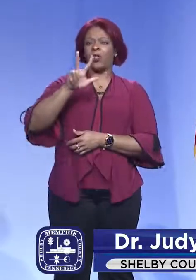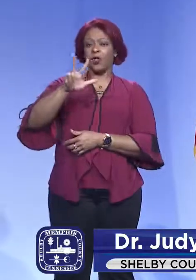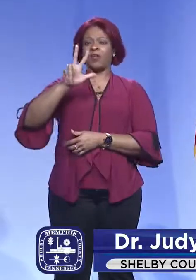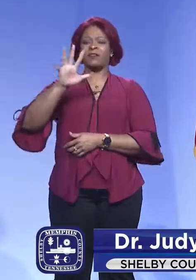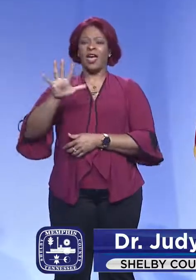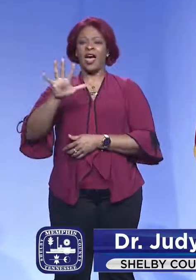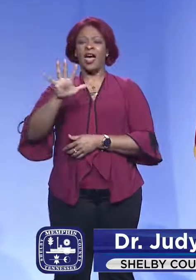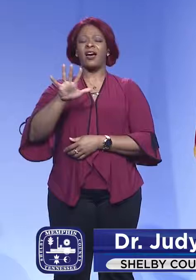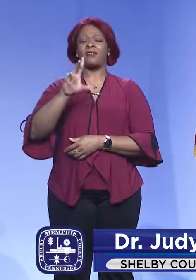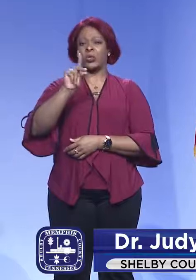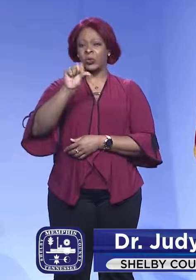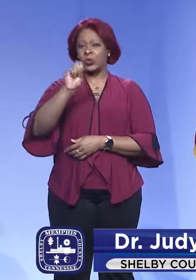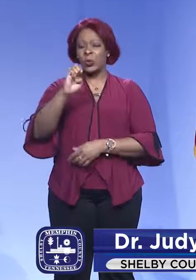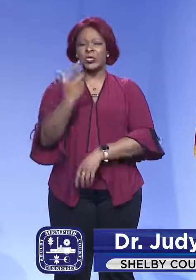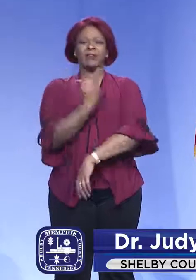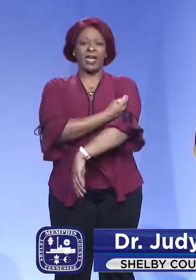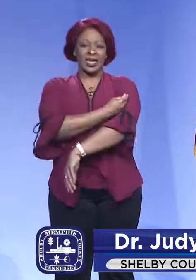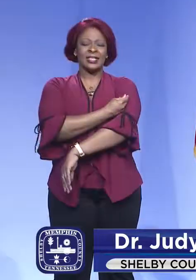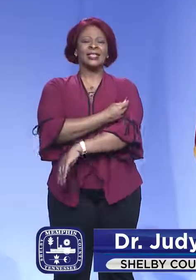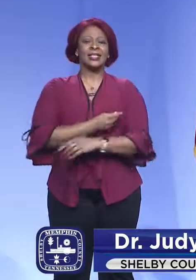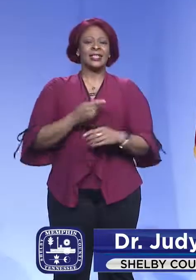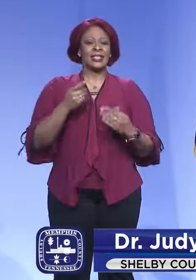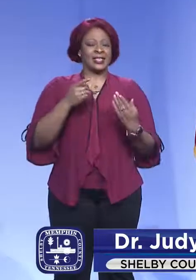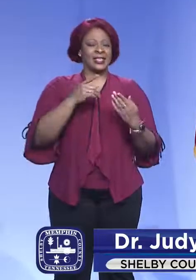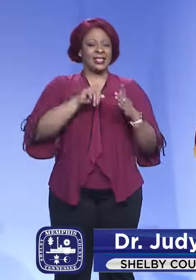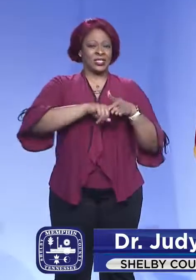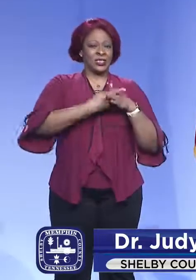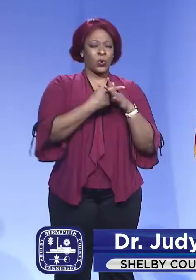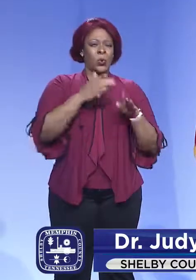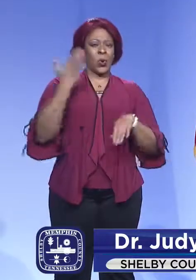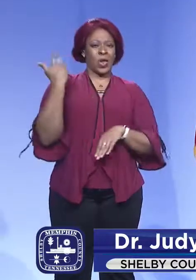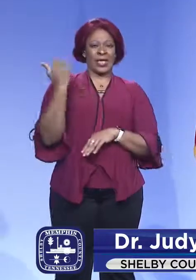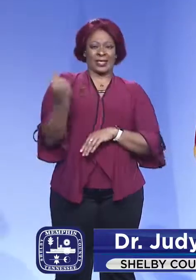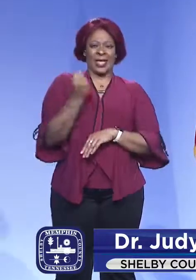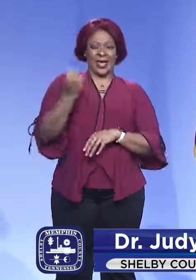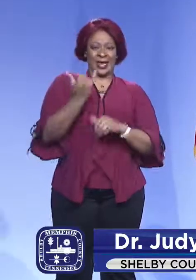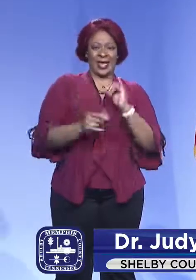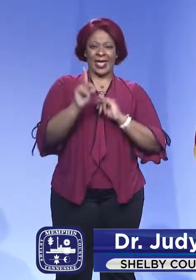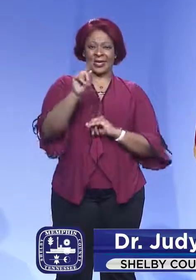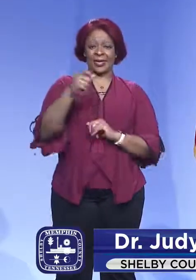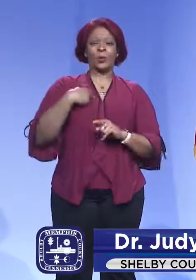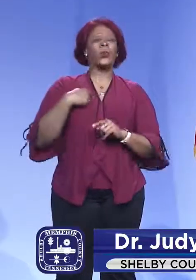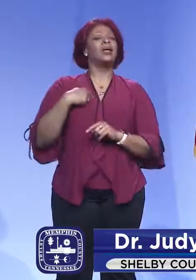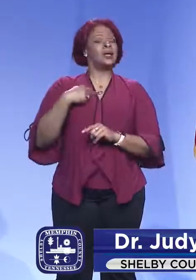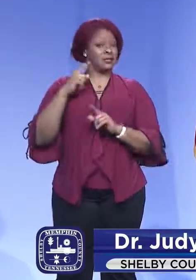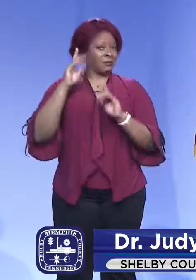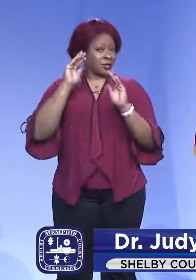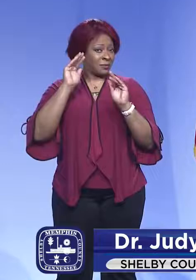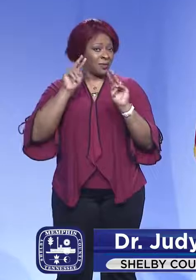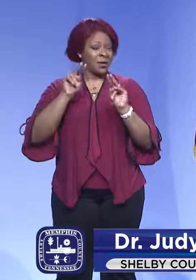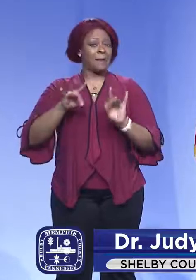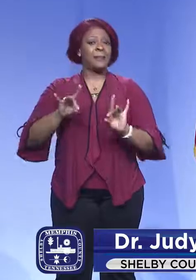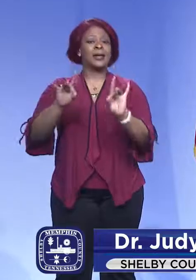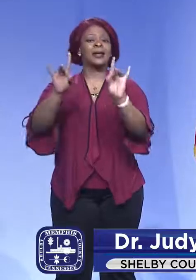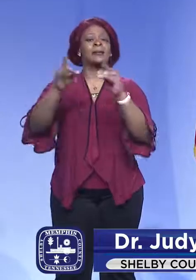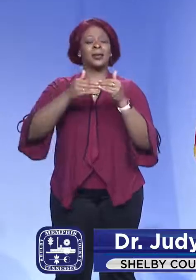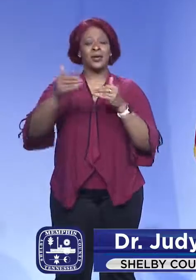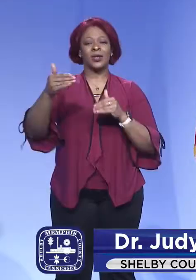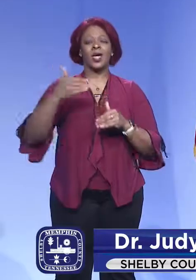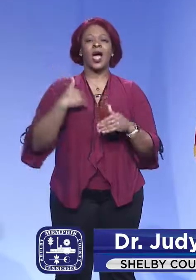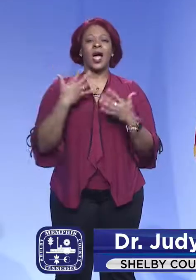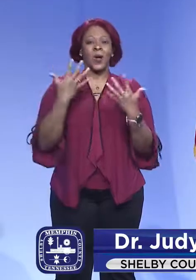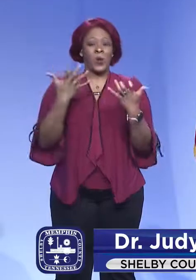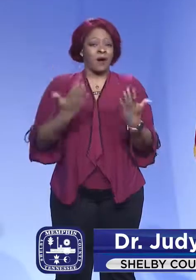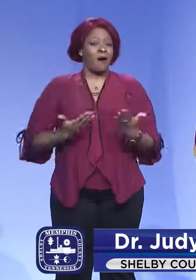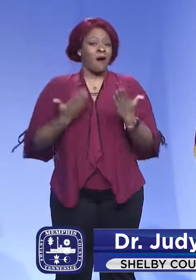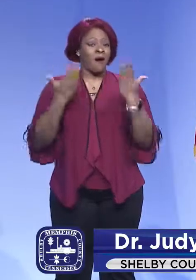13,335 doses, and that was as of the end of day on Saturday. We expect this to pick up quite a bit, and I'll just offer, if I